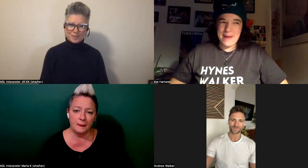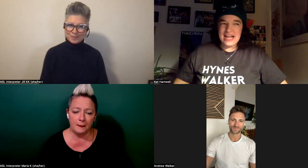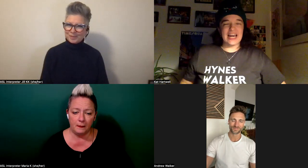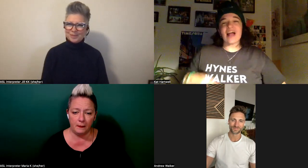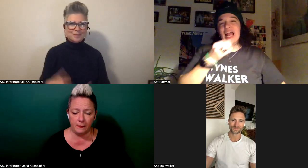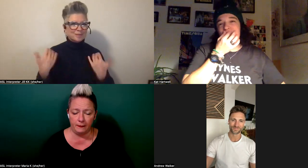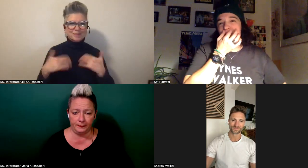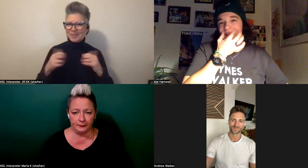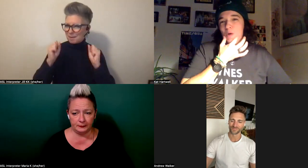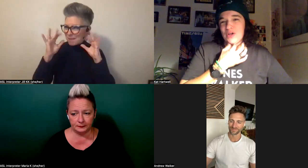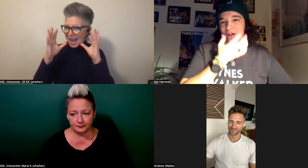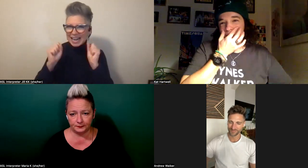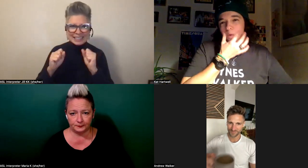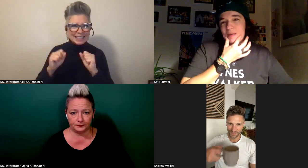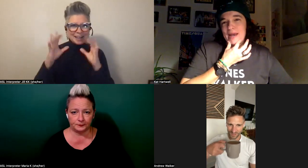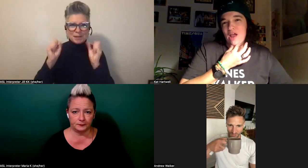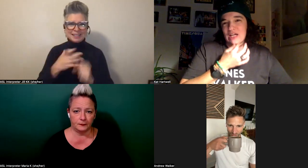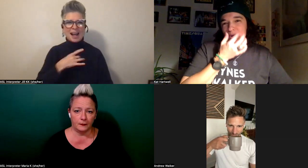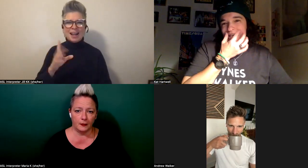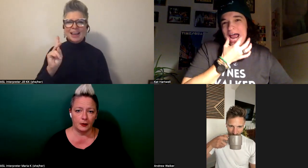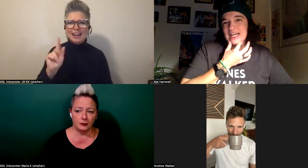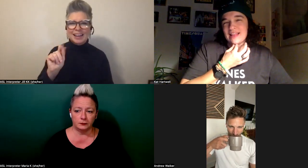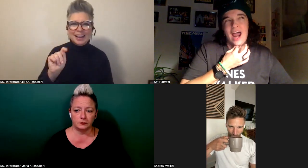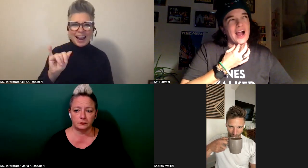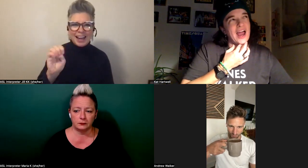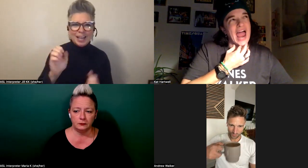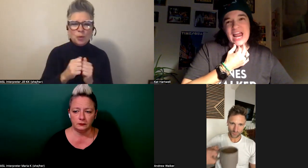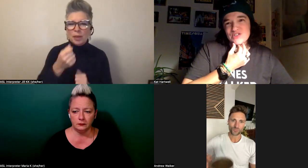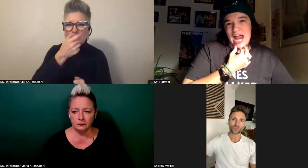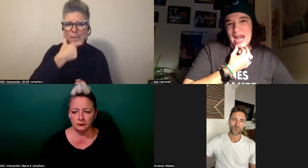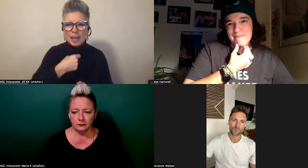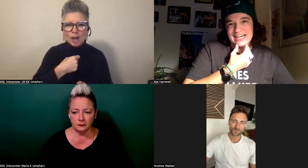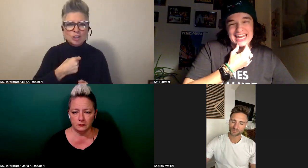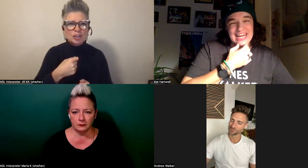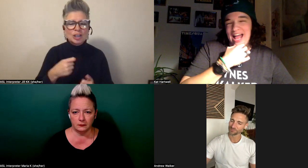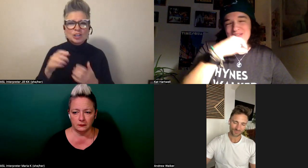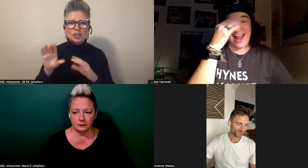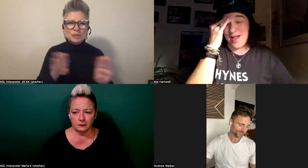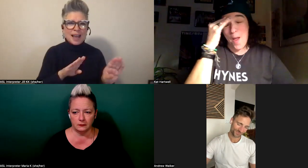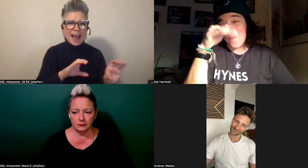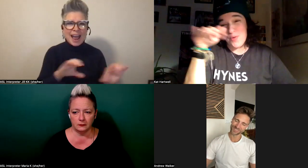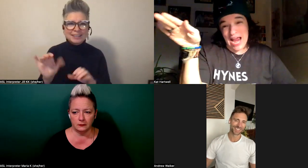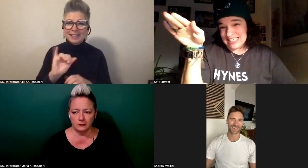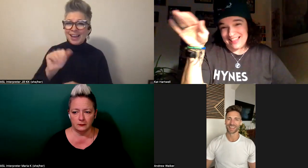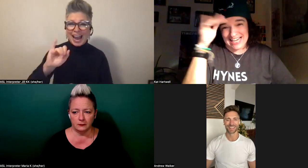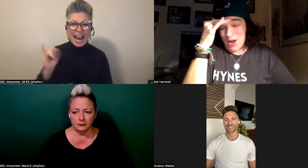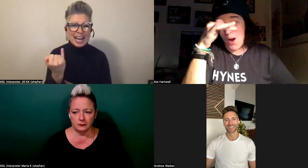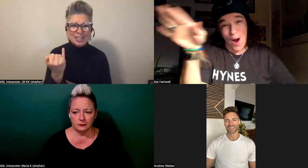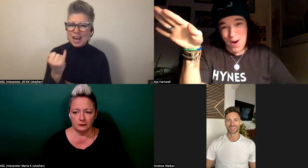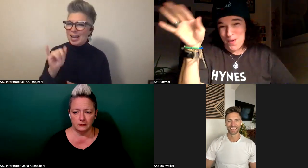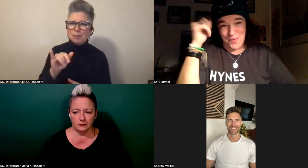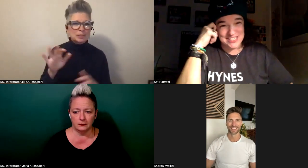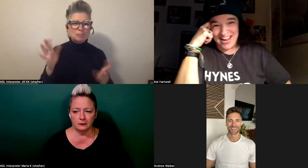Amazing. I like Katie with the beard that she was acting like AJ McLean, like bright